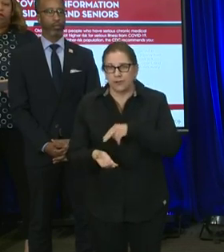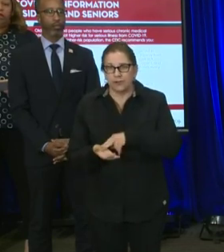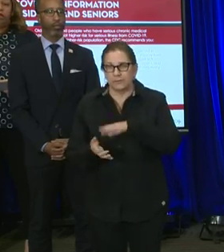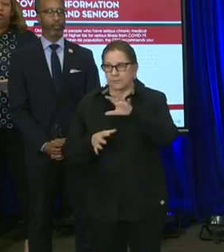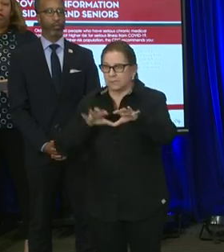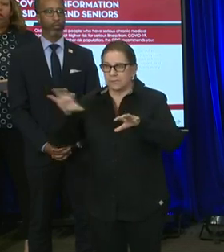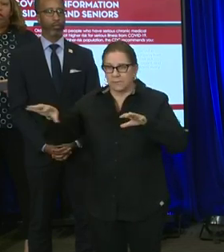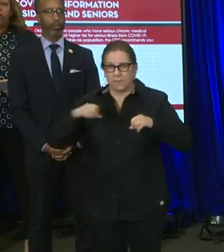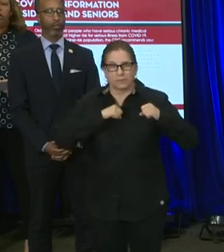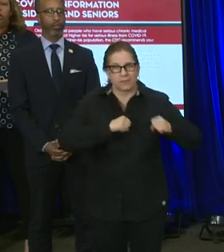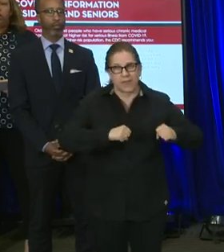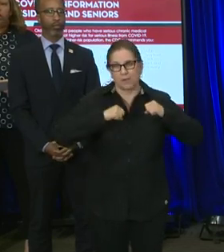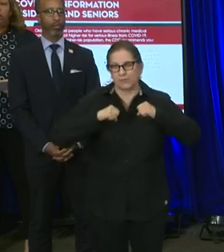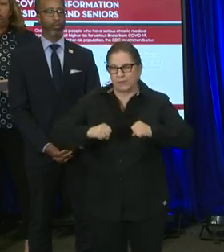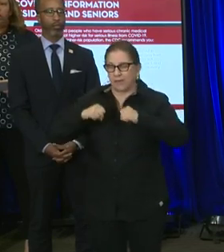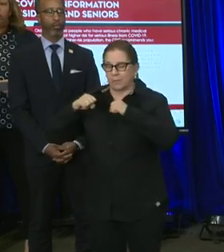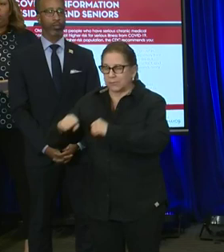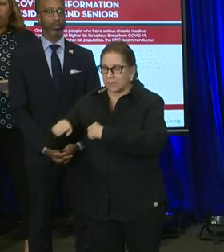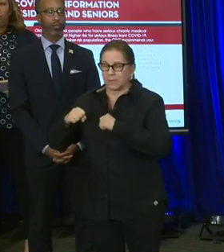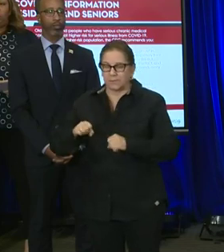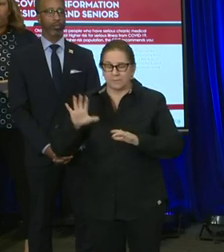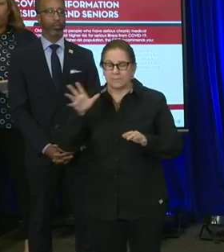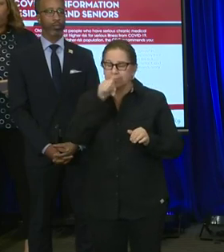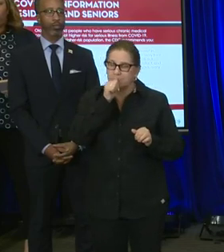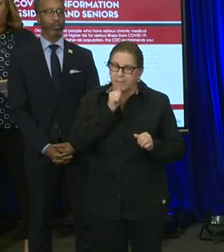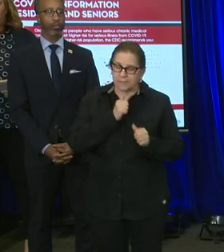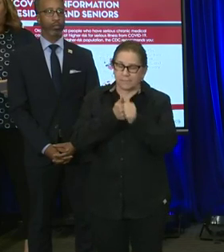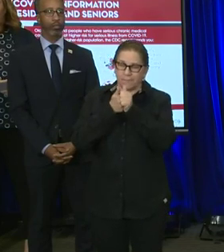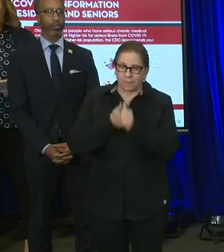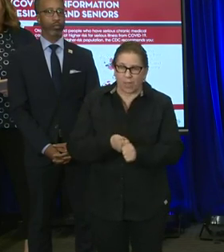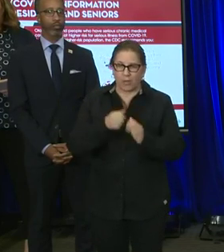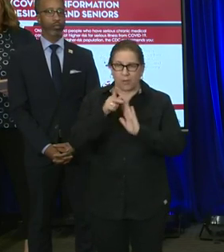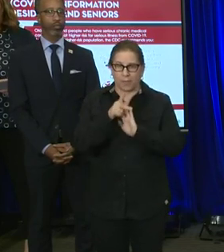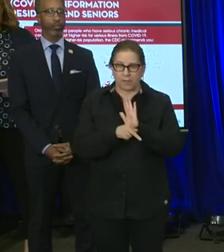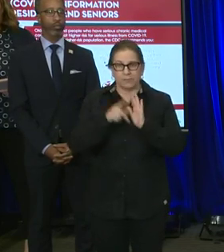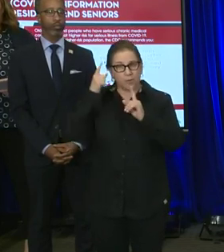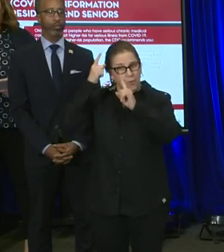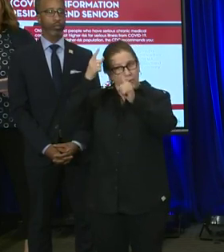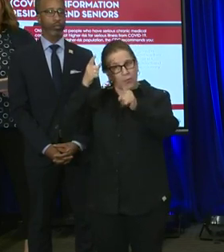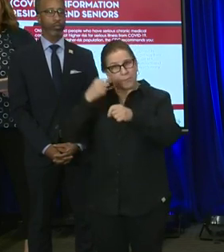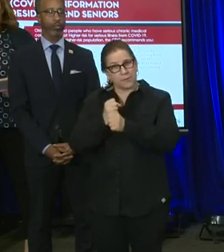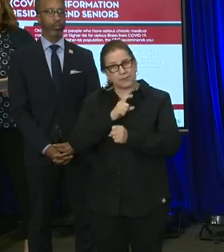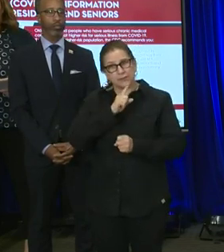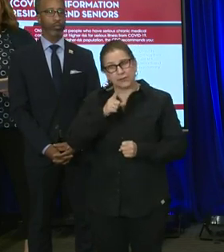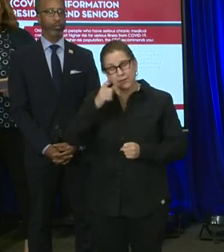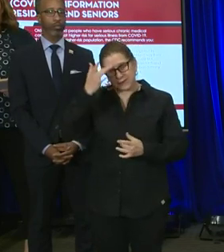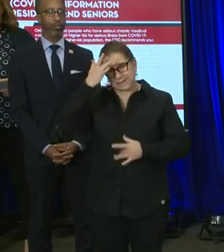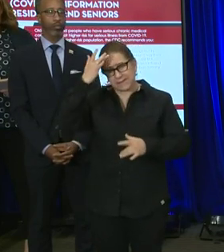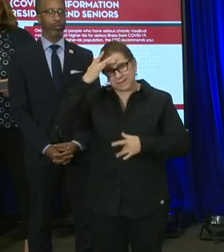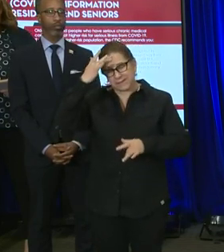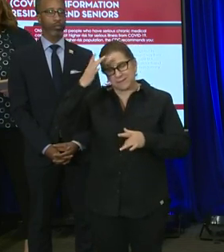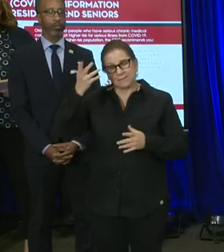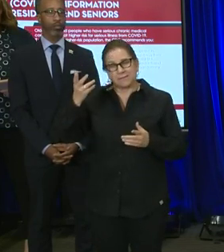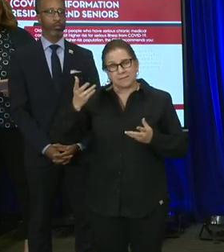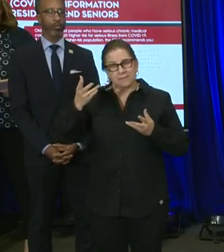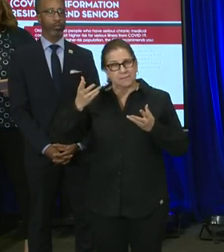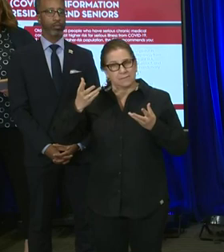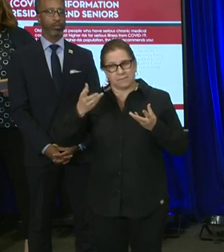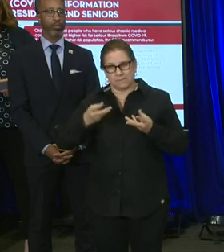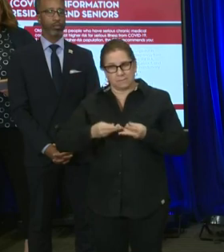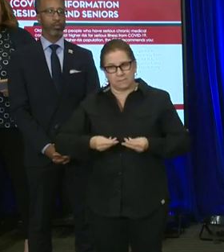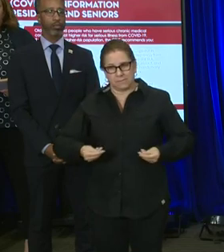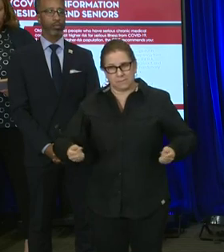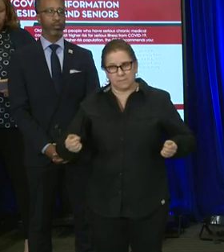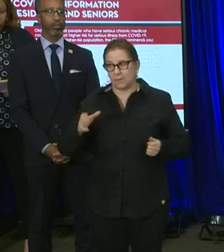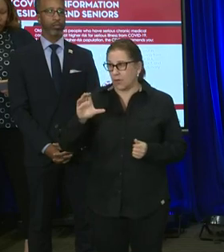comply with these screening policies that are designed to make sure that people who are sick, who are experiencing symptoms of COVID-19